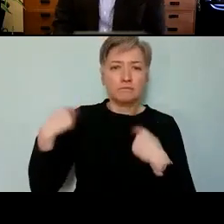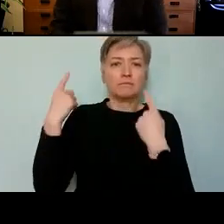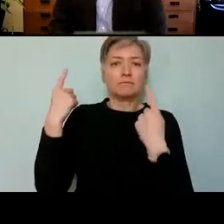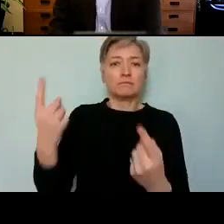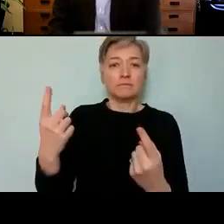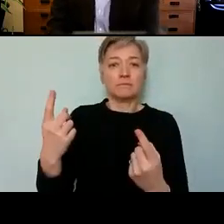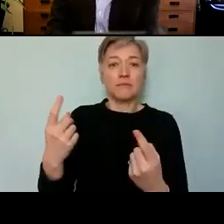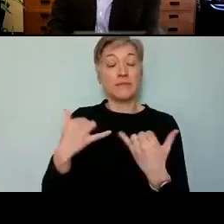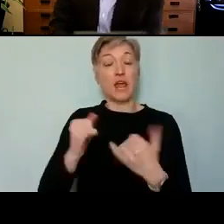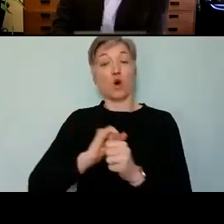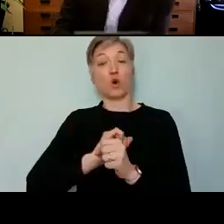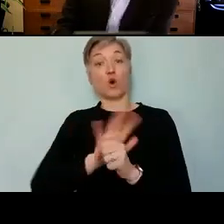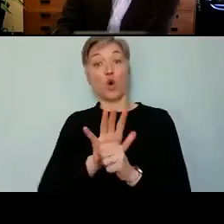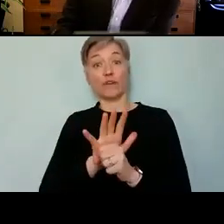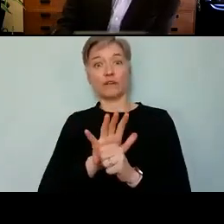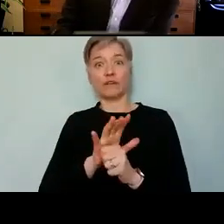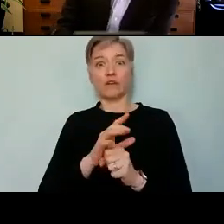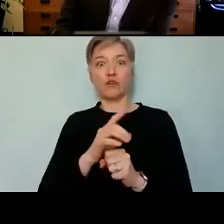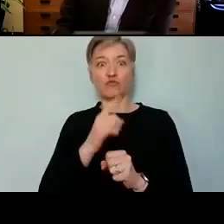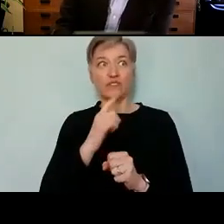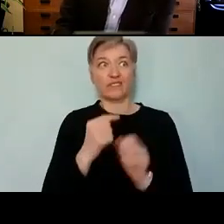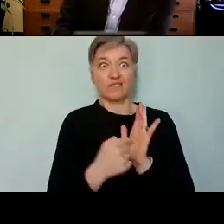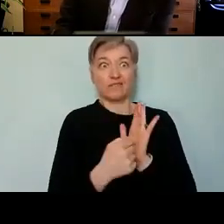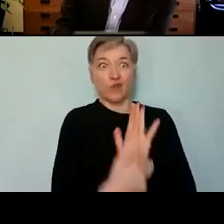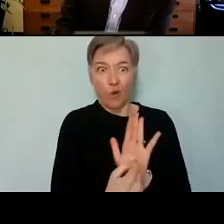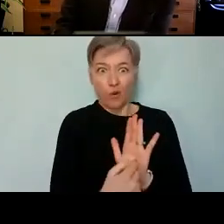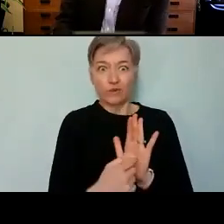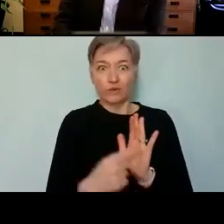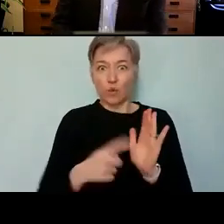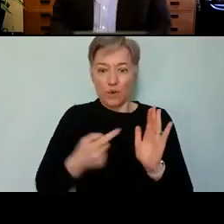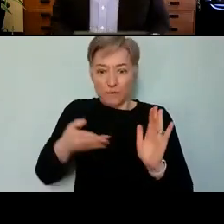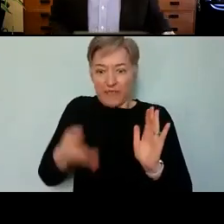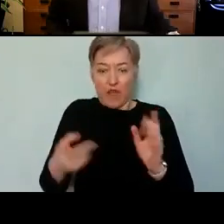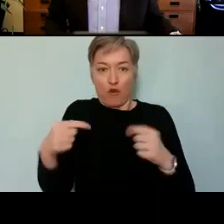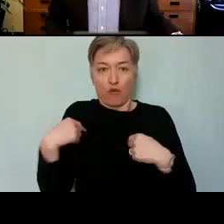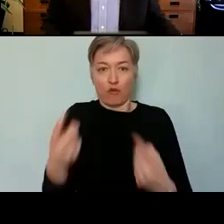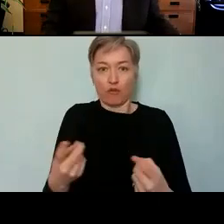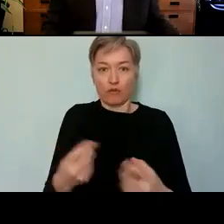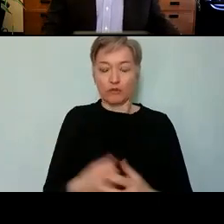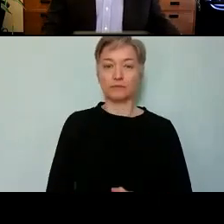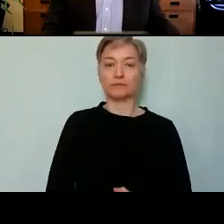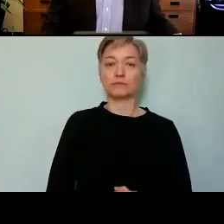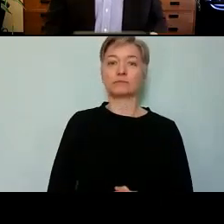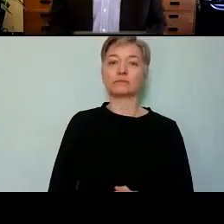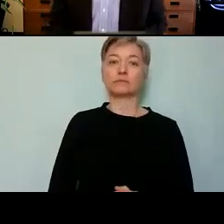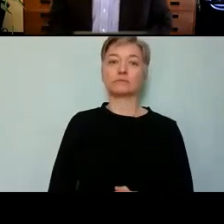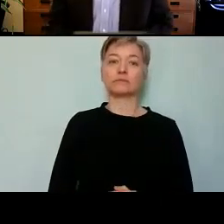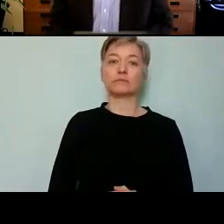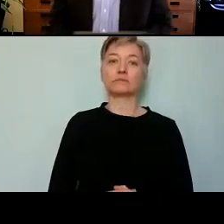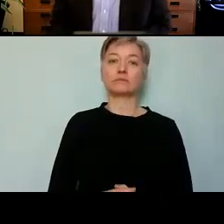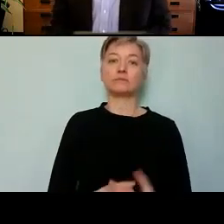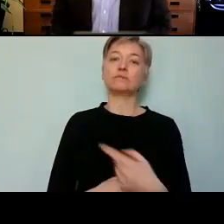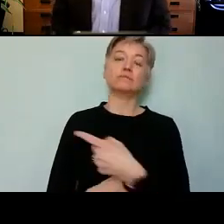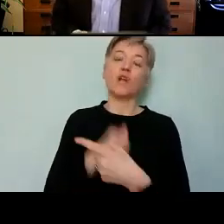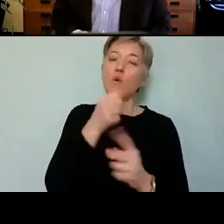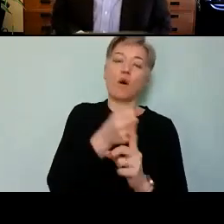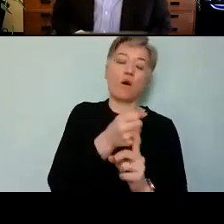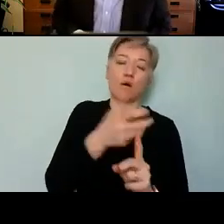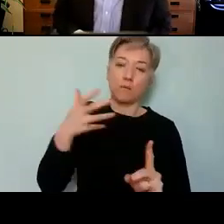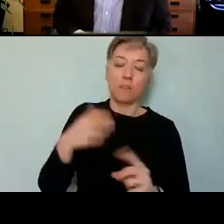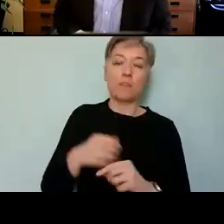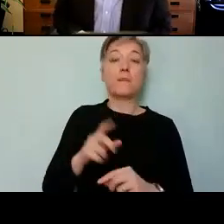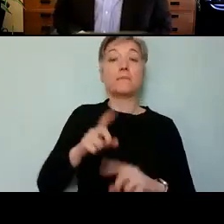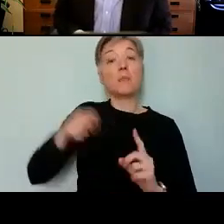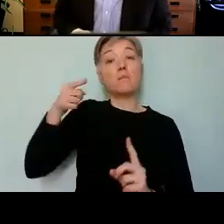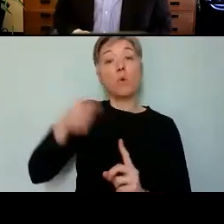just bringing many of those to light. I won't spend too much time on this other than to say that we are in the home stretch, I